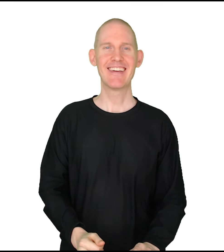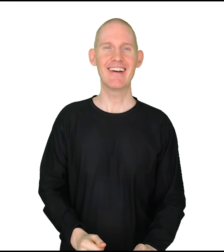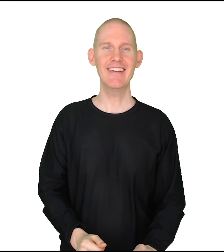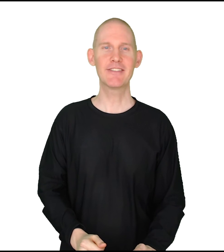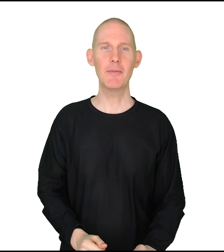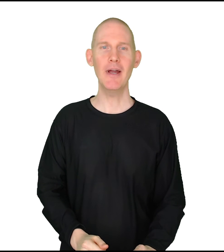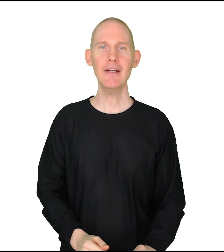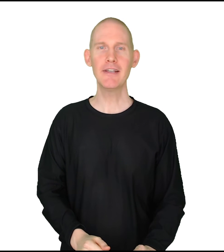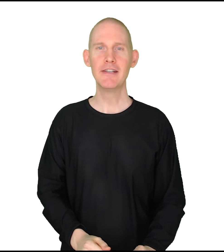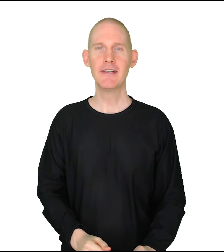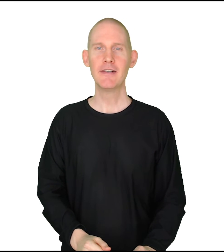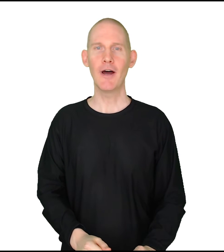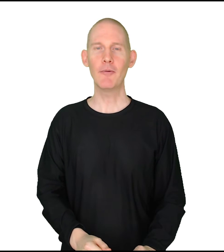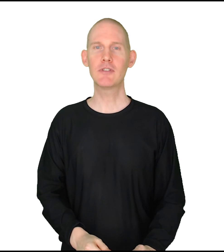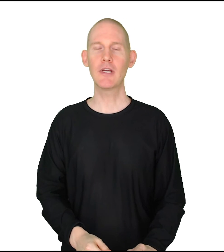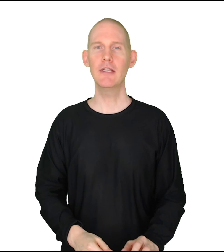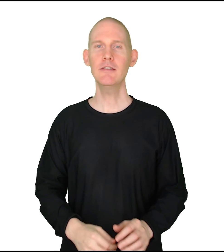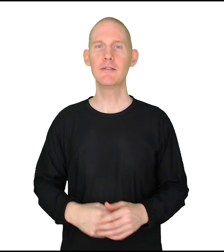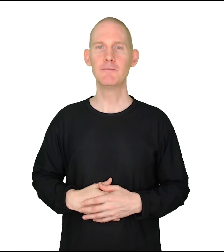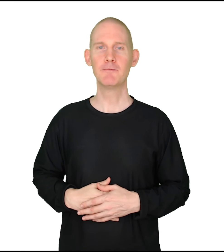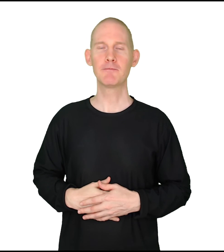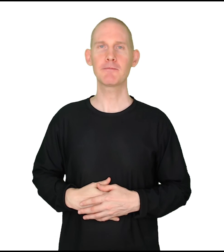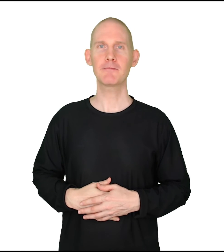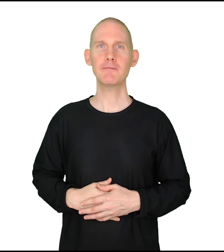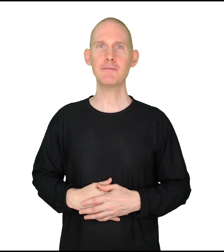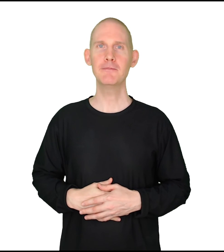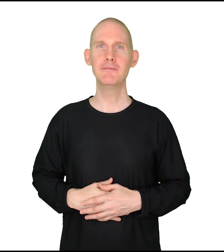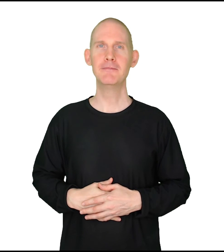Okay, so from the side we have responsible. From the other side,